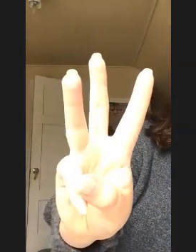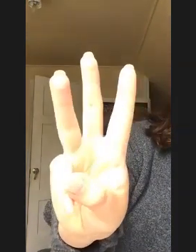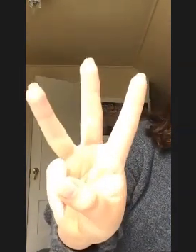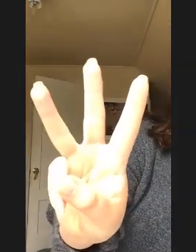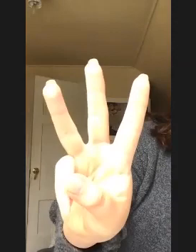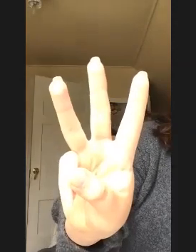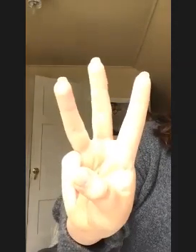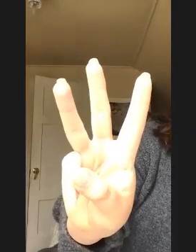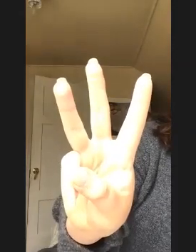W,